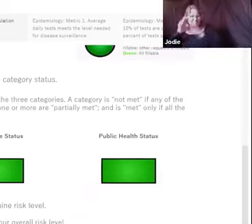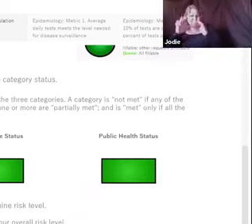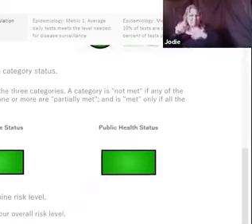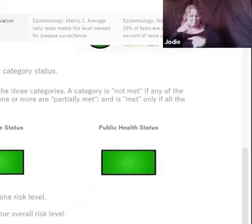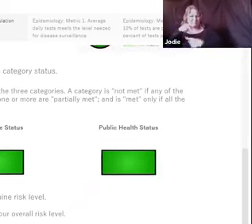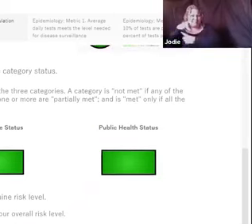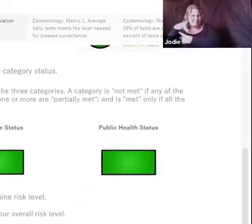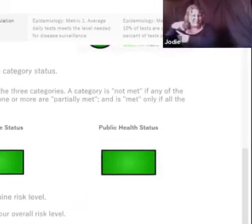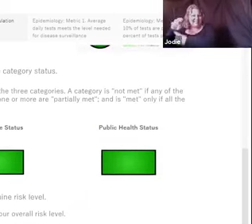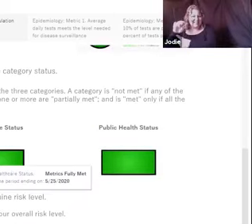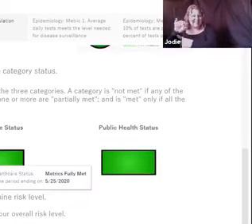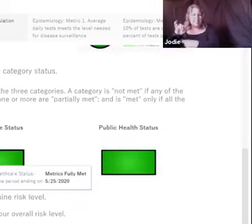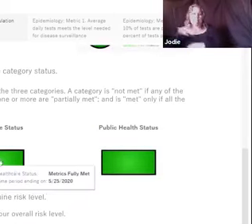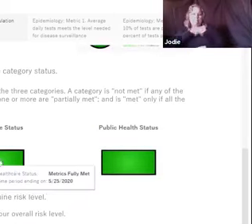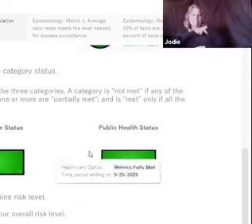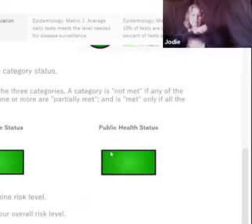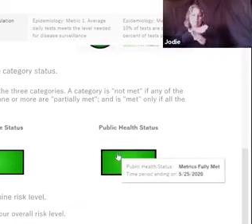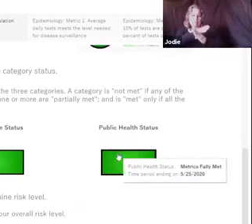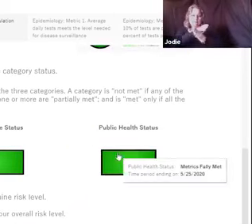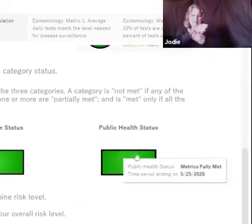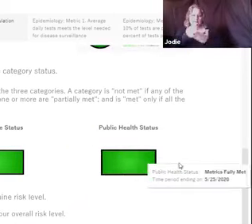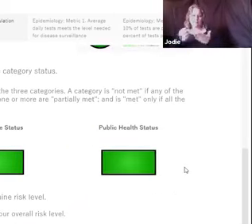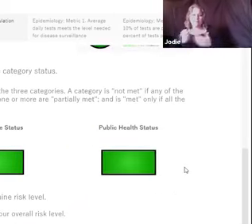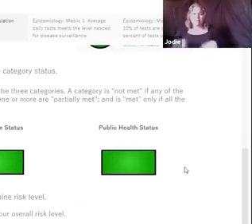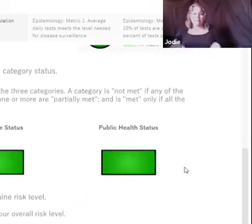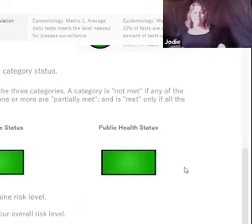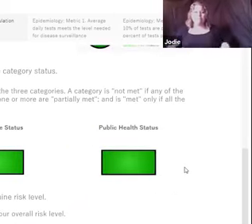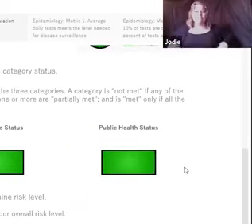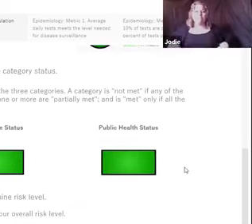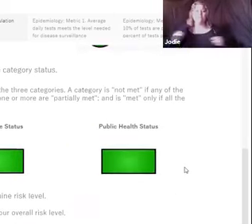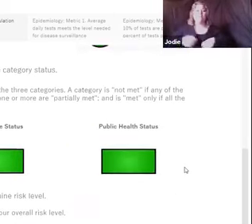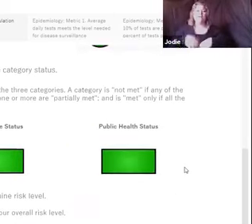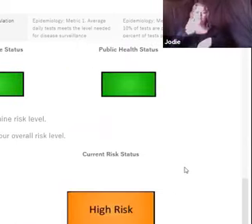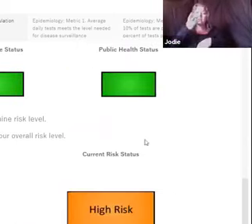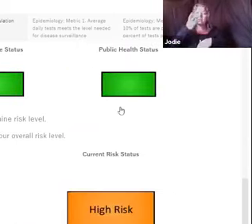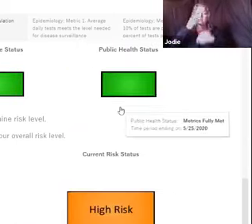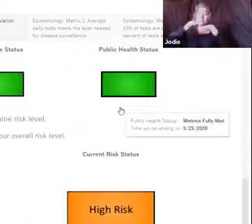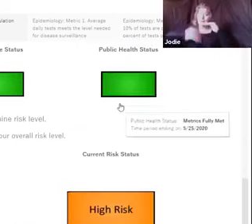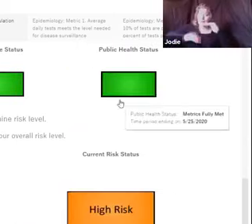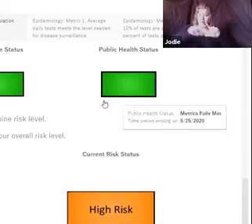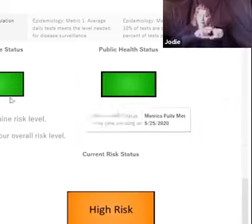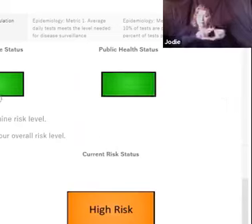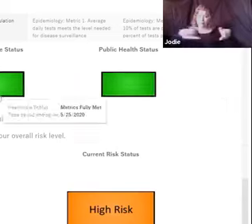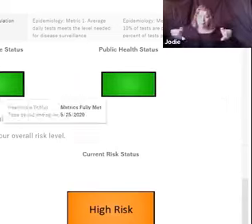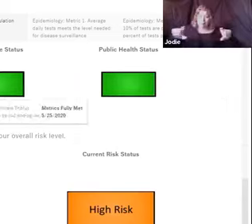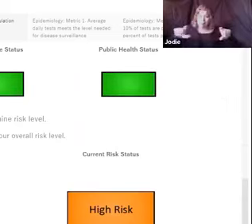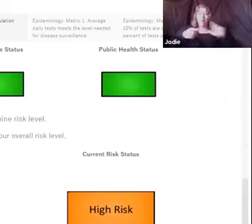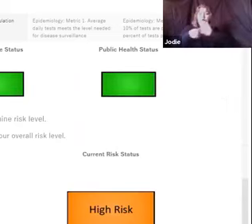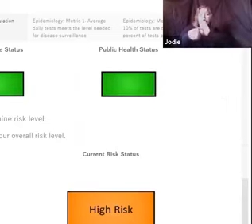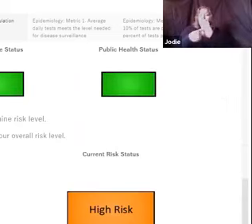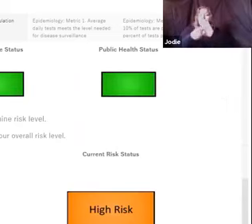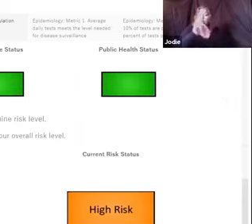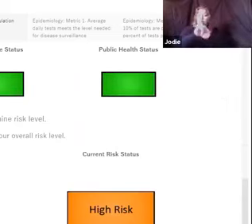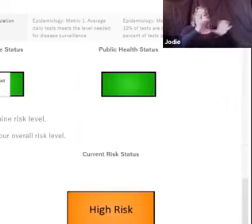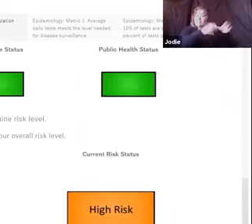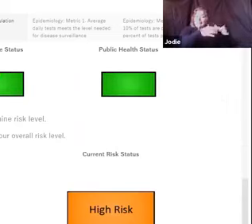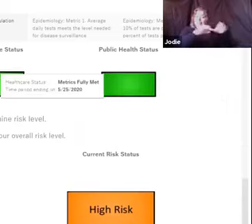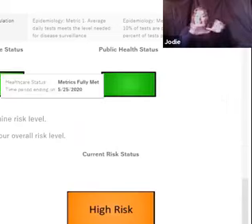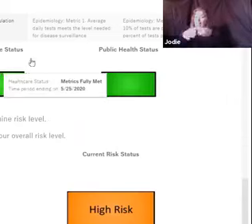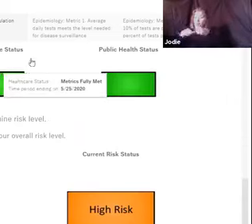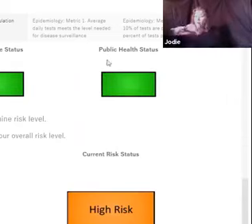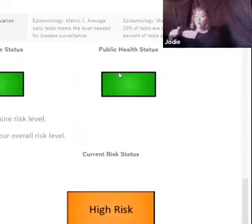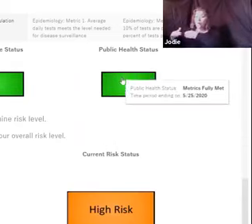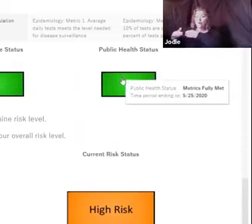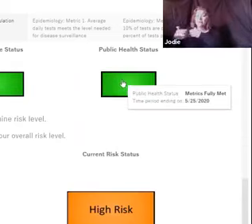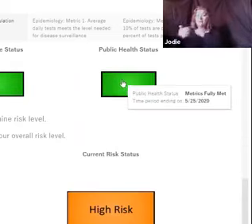of those things flow into these indicators. And then the third level takes those categories,